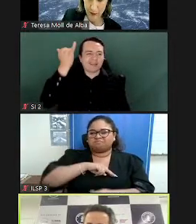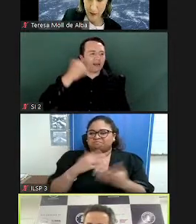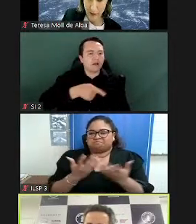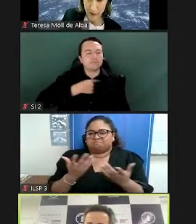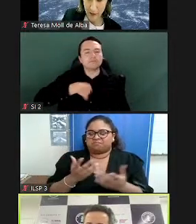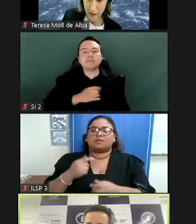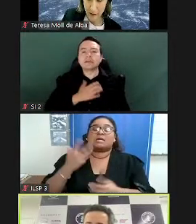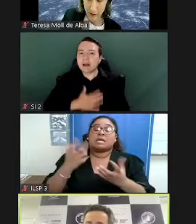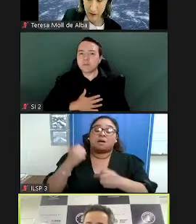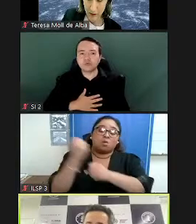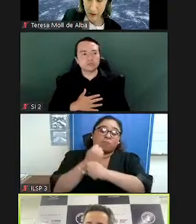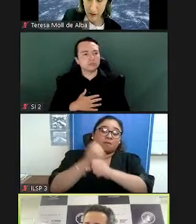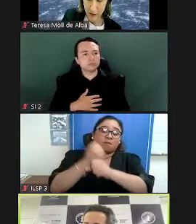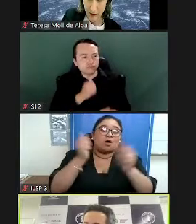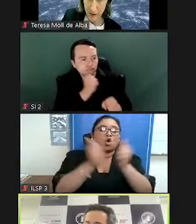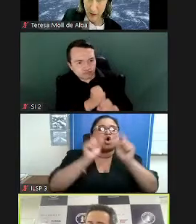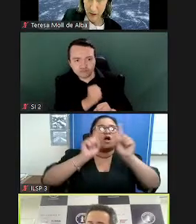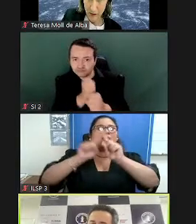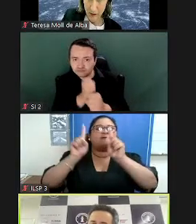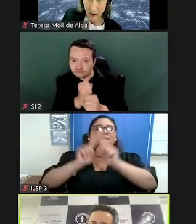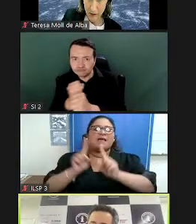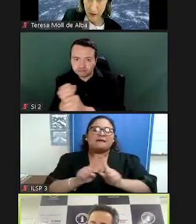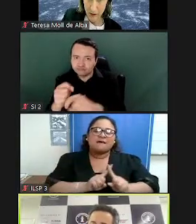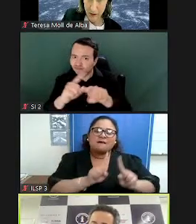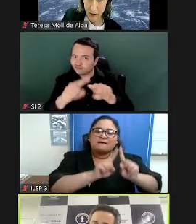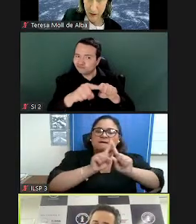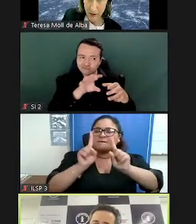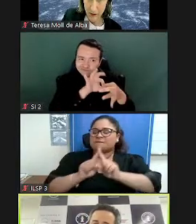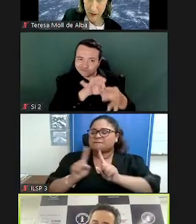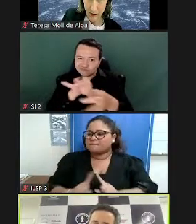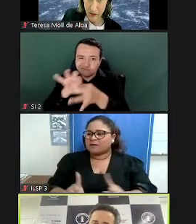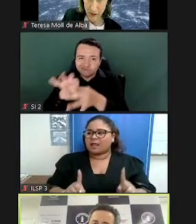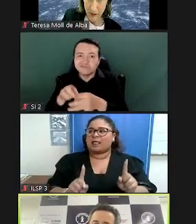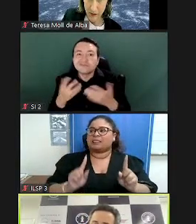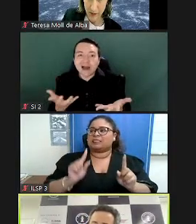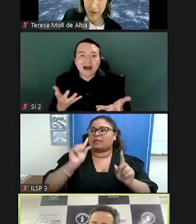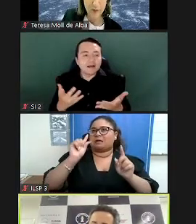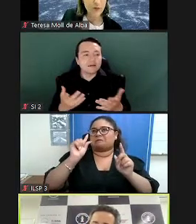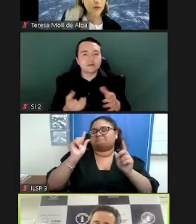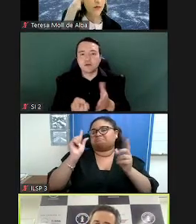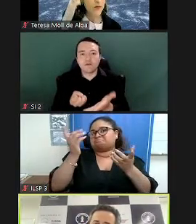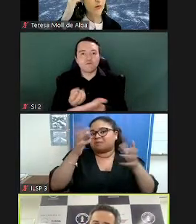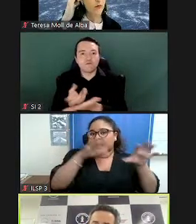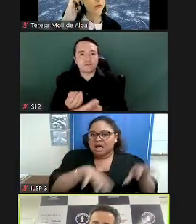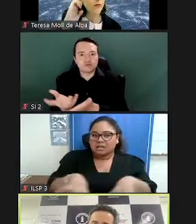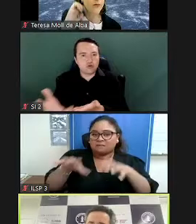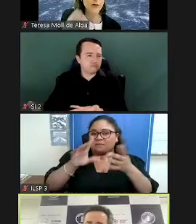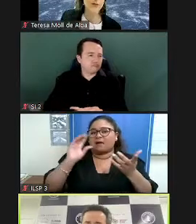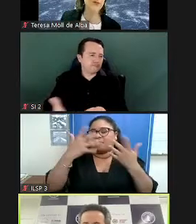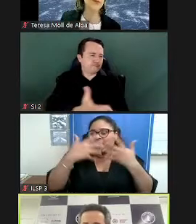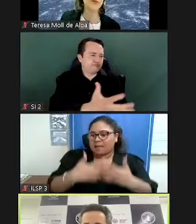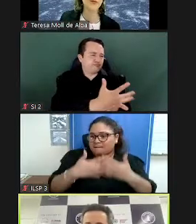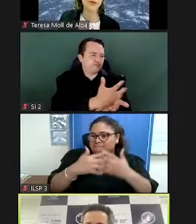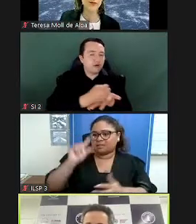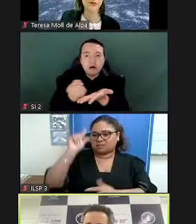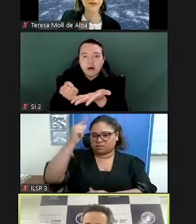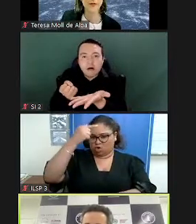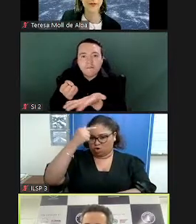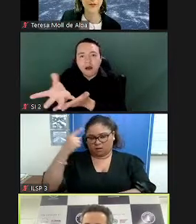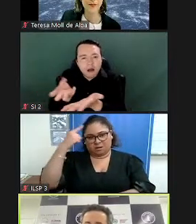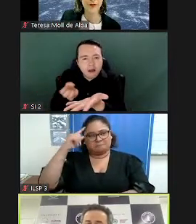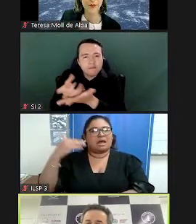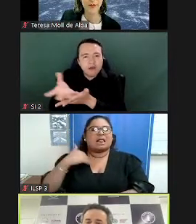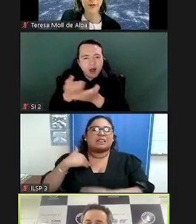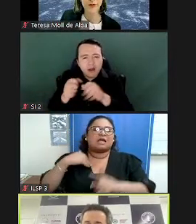stakeholders to improve on the availability of information and so that this information